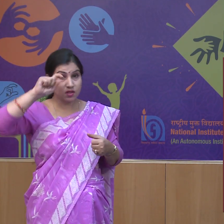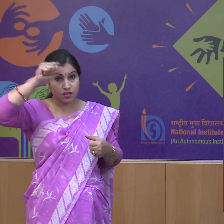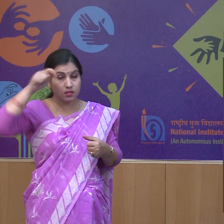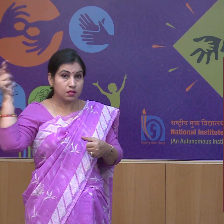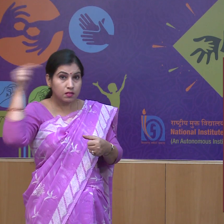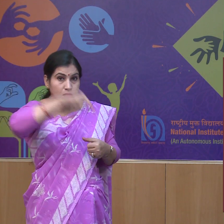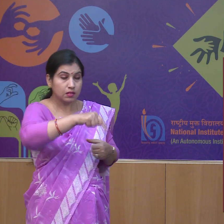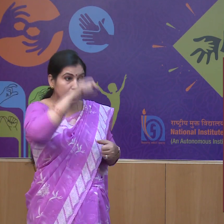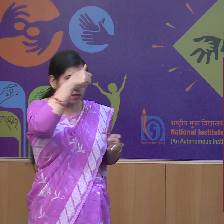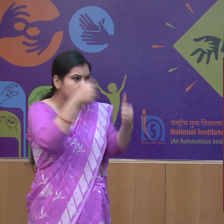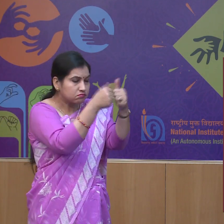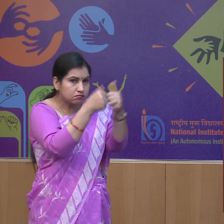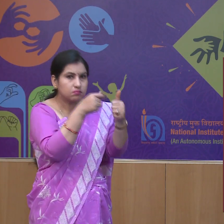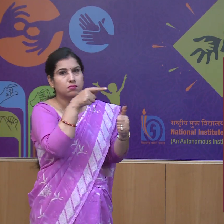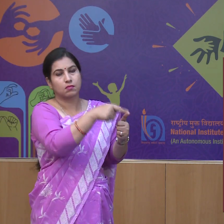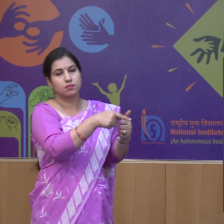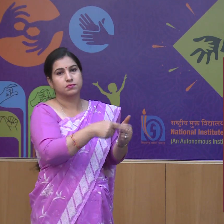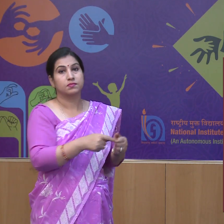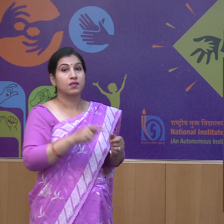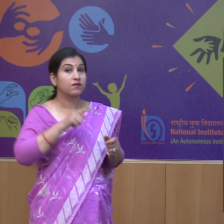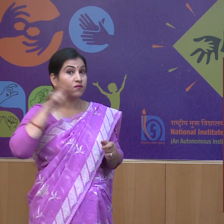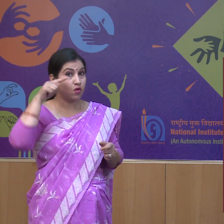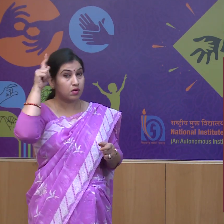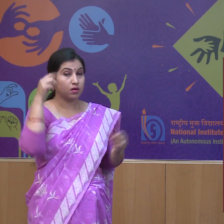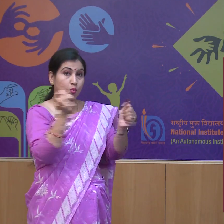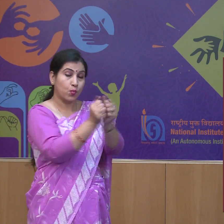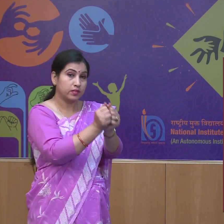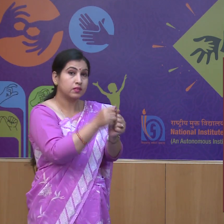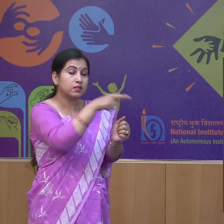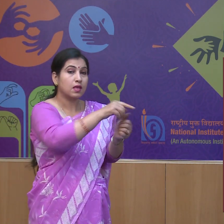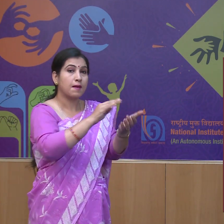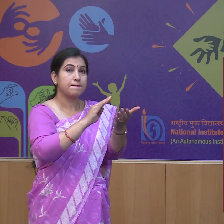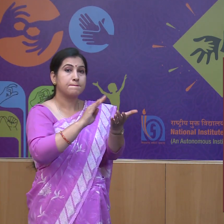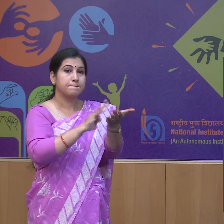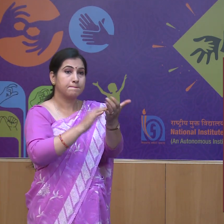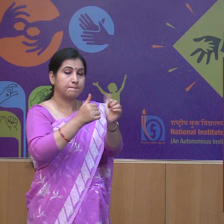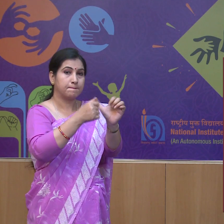fought between British and Marathas.